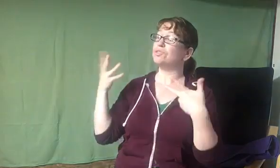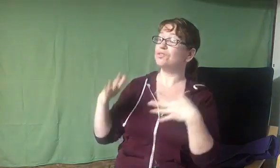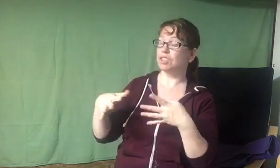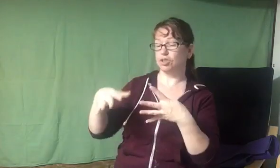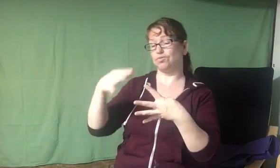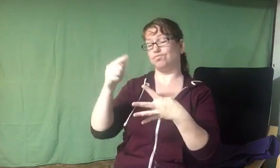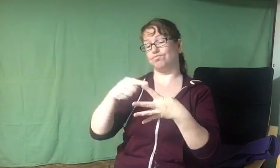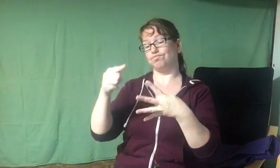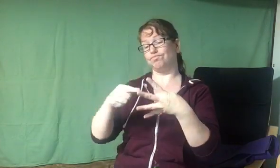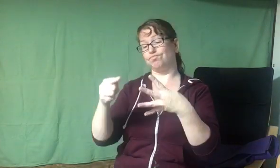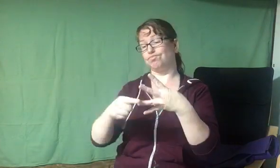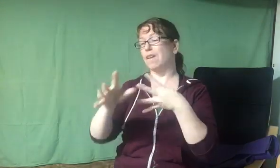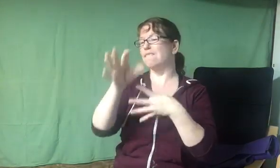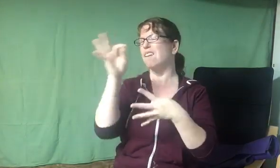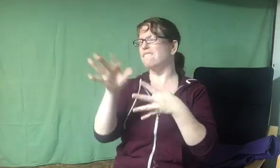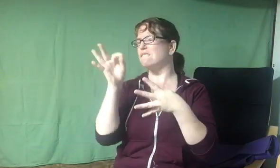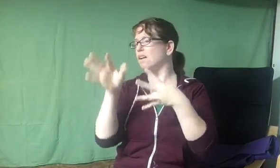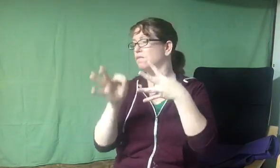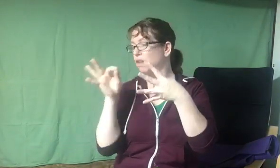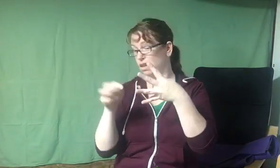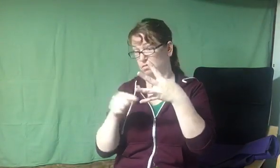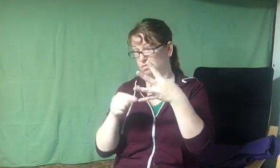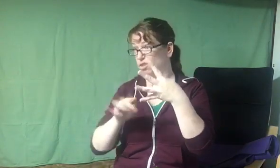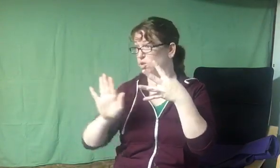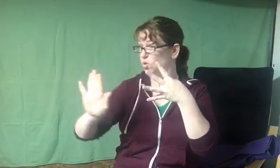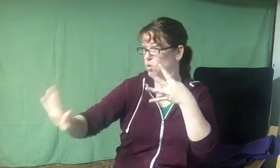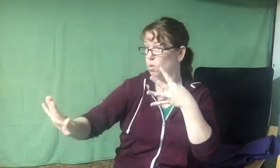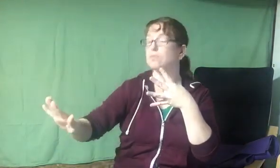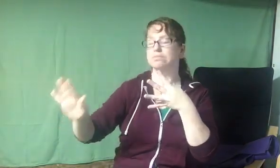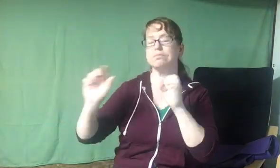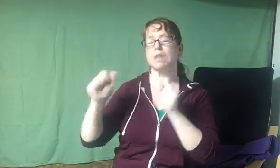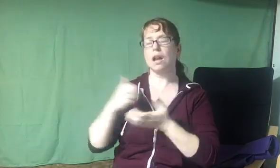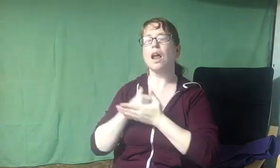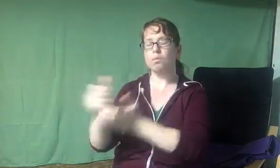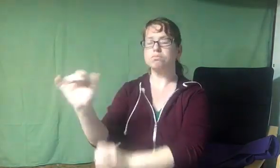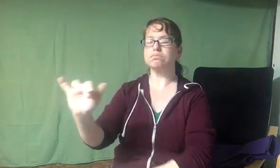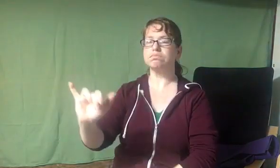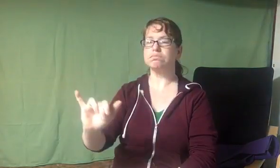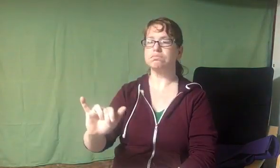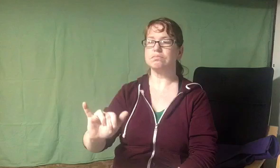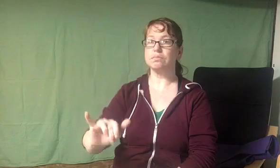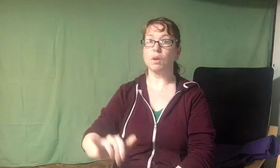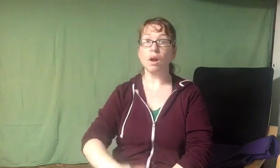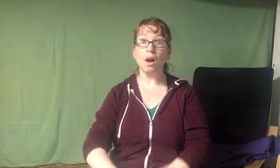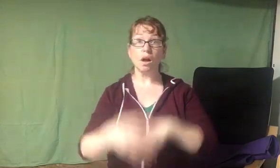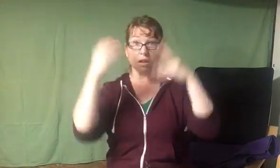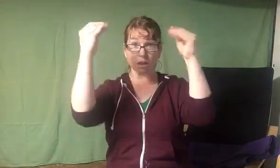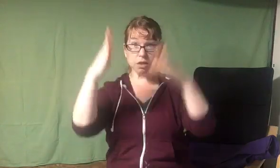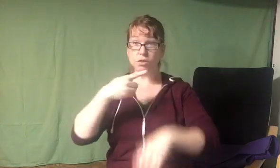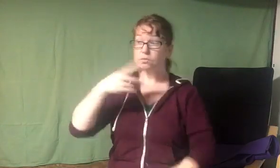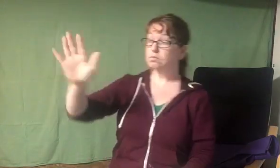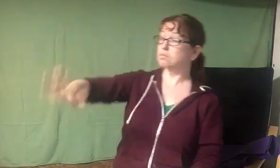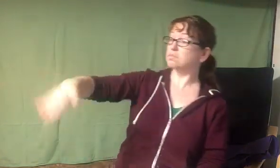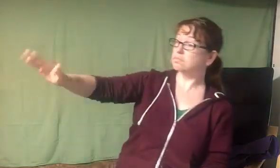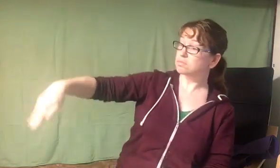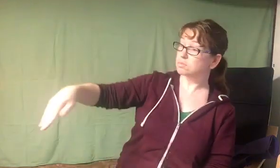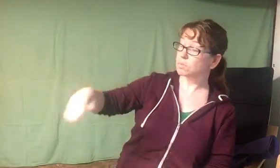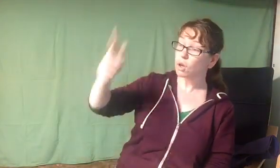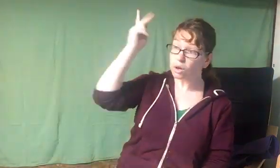said. "I'm sure we can help you find yours too." "Rachel, Kirsty," called Mr. Beaker. "It's almost time for the bell. Please join the